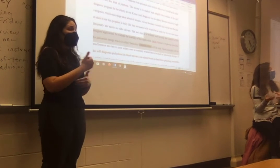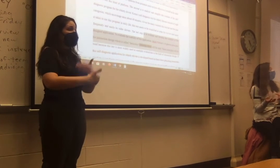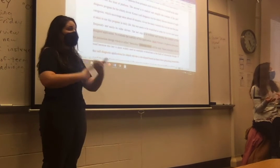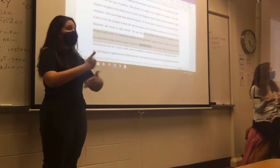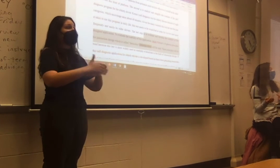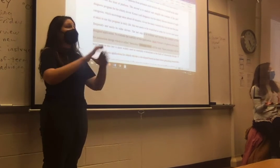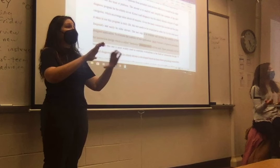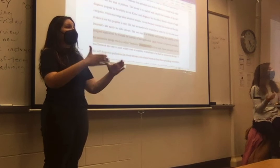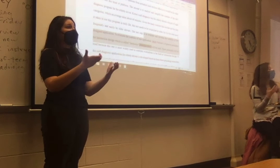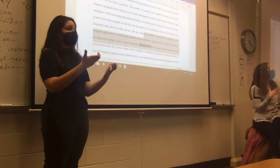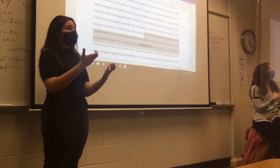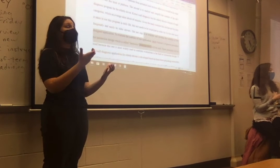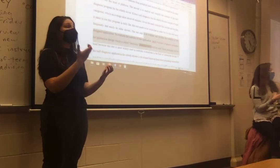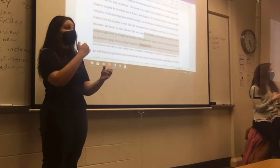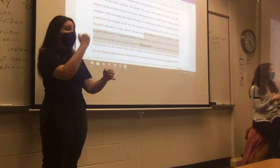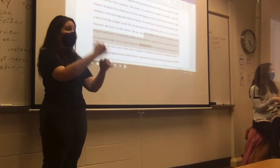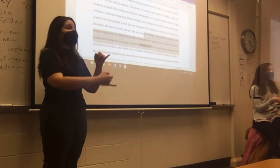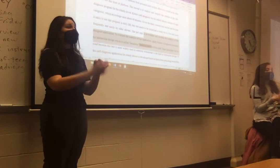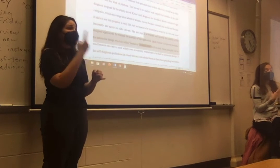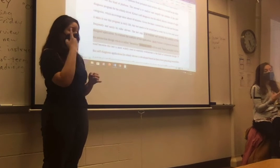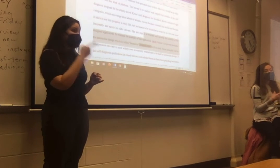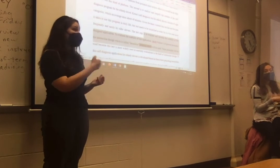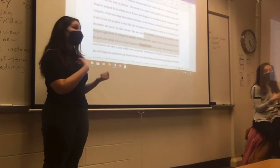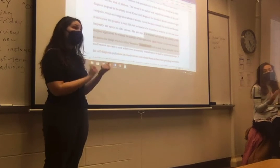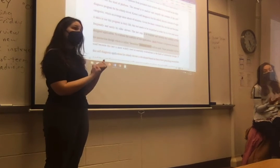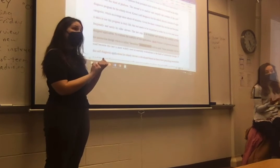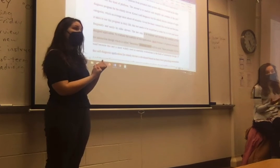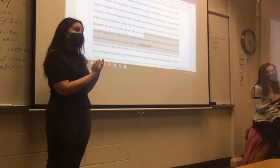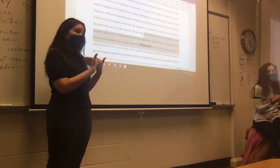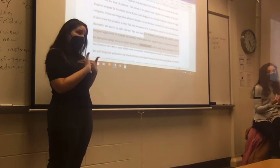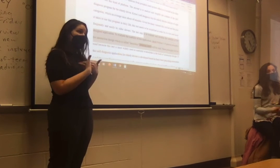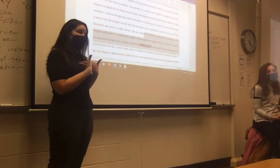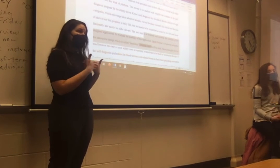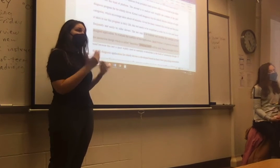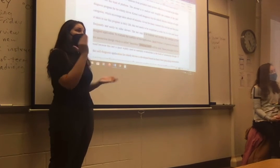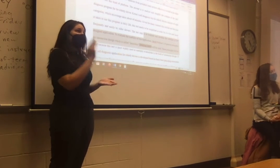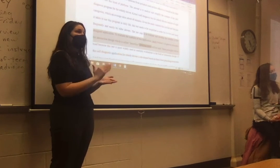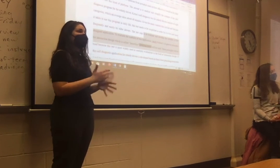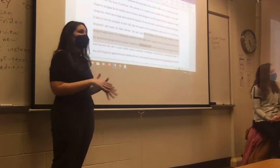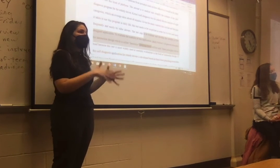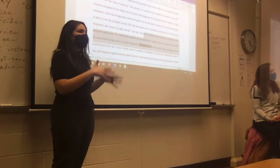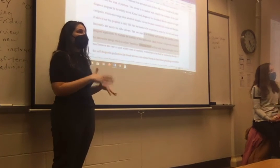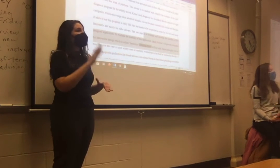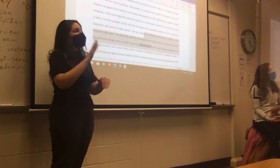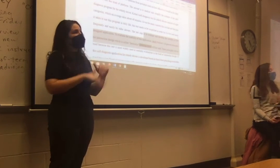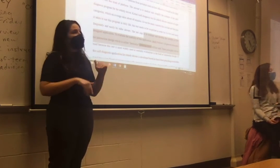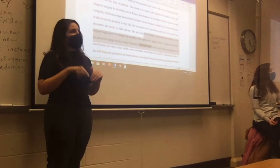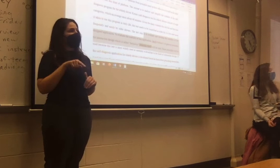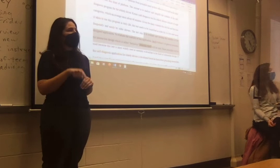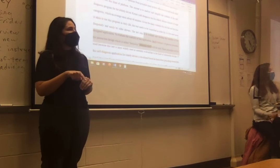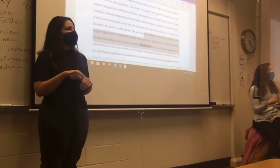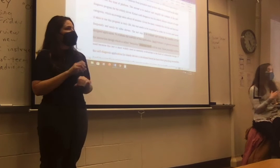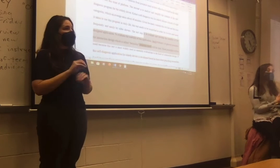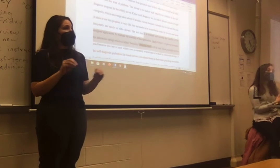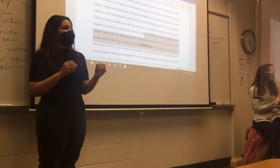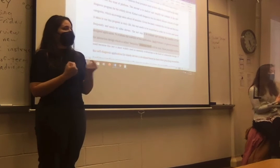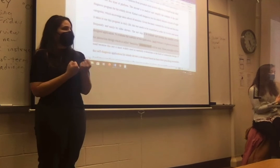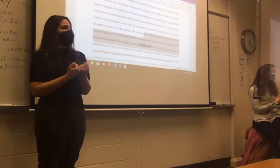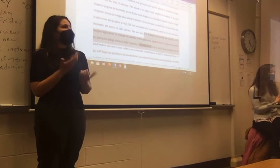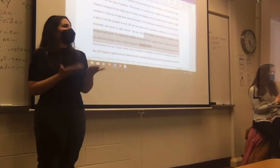support has less anxiety than the group that didn't have support, right? So that would be a good example of a clear method